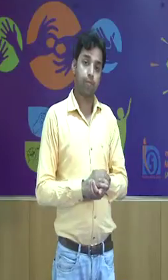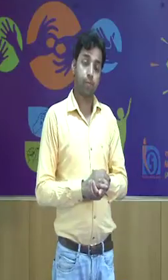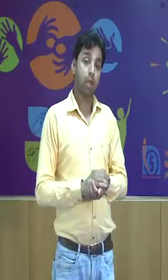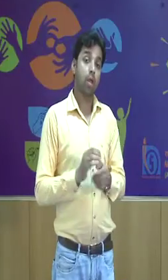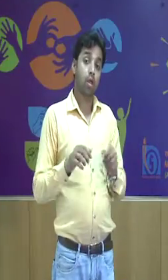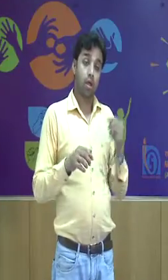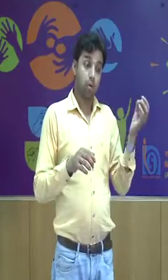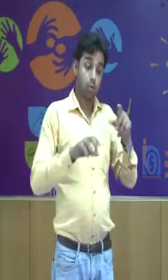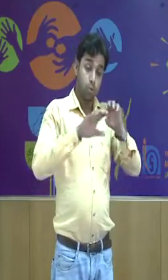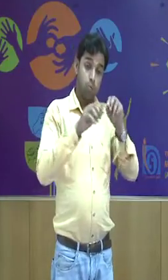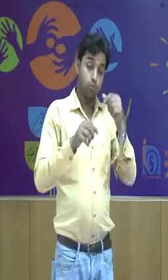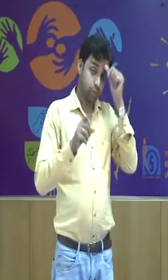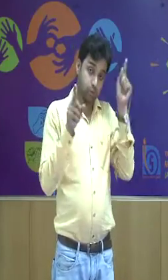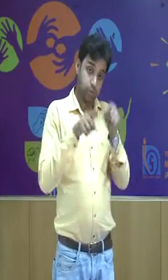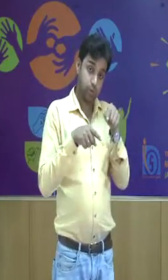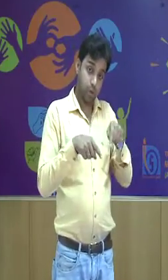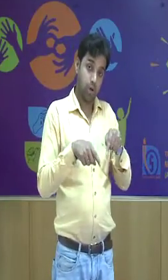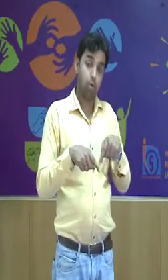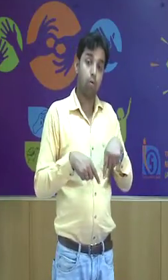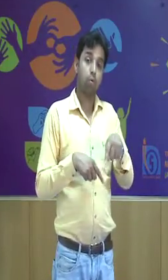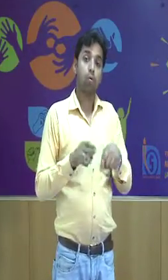In modern times also,